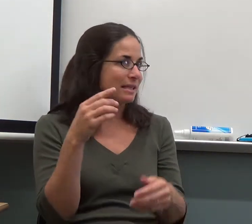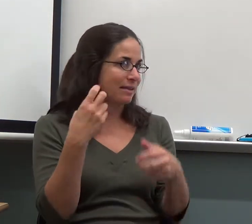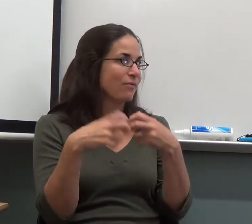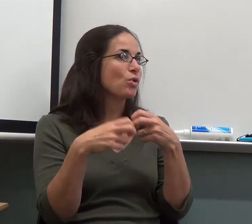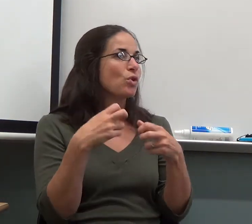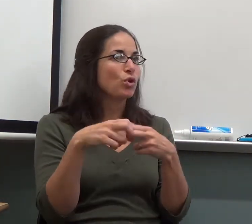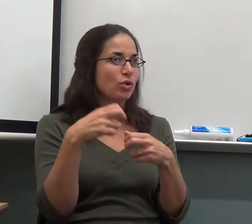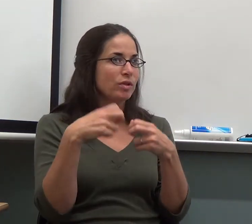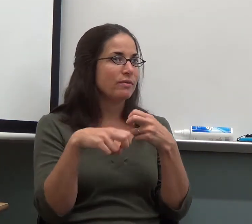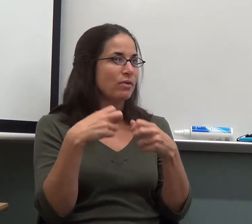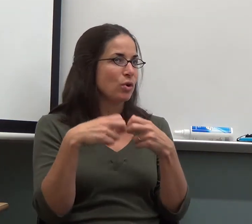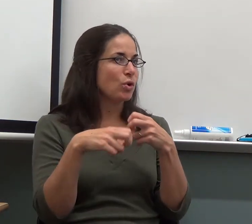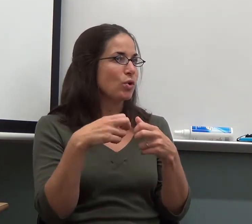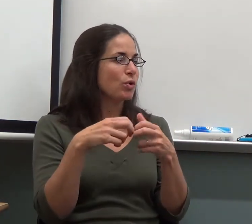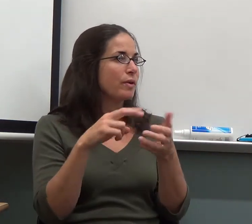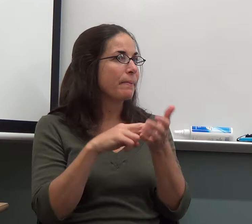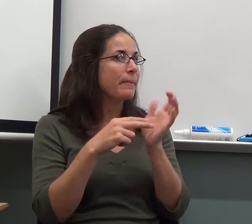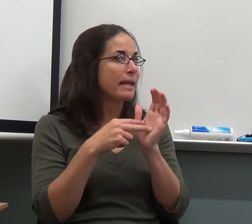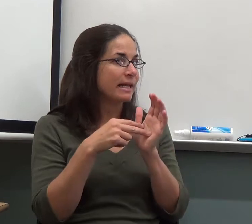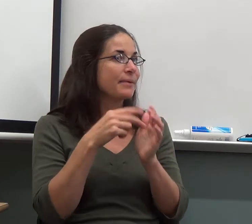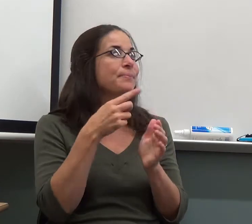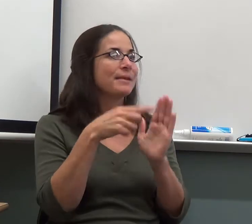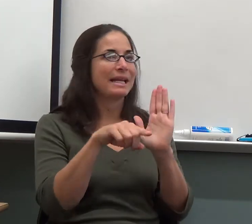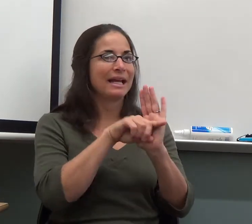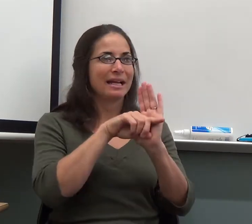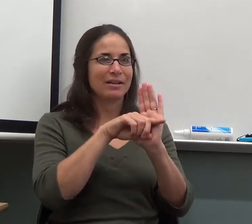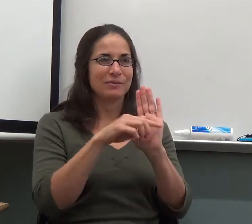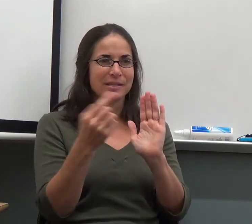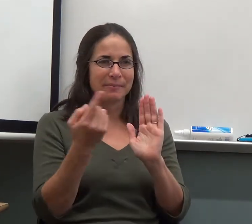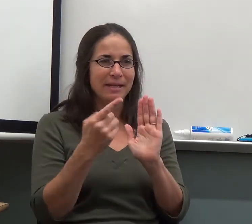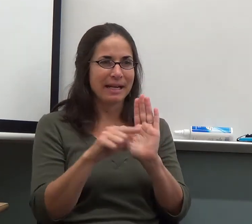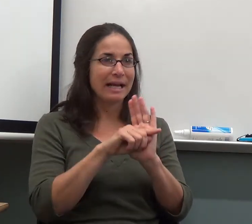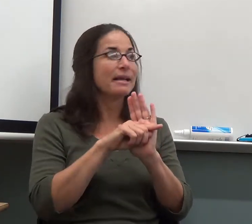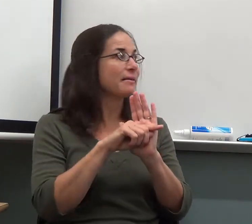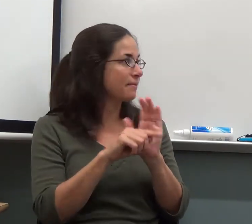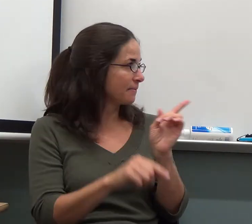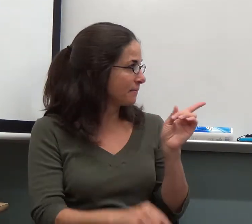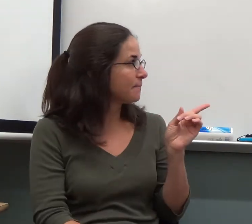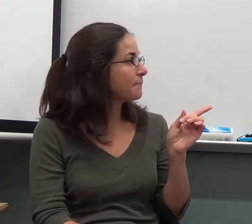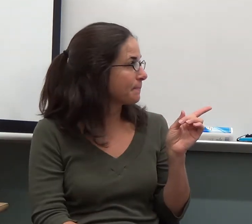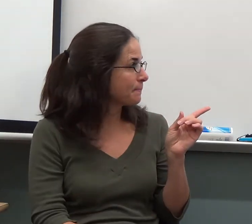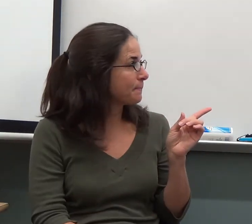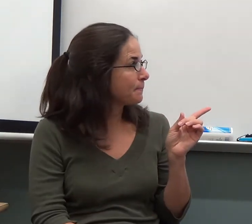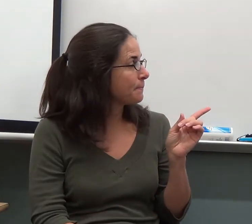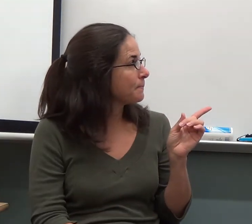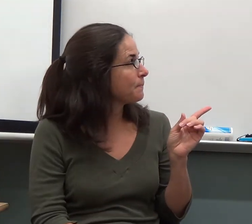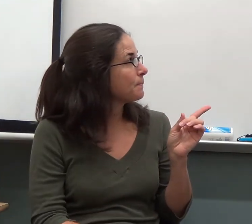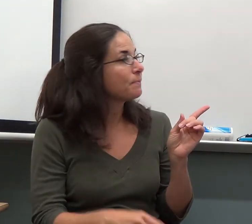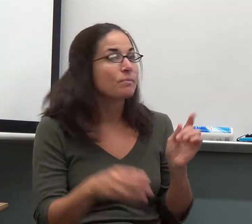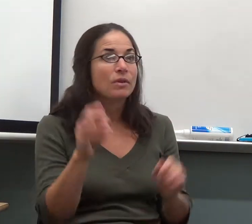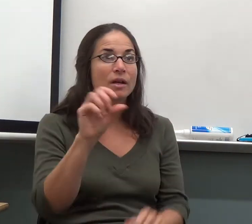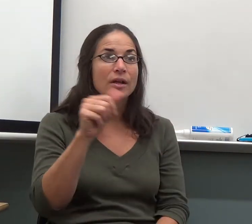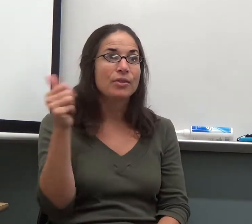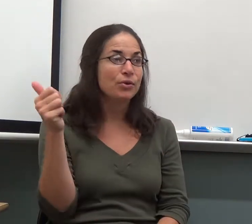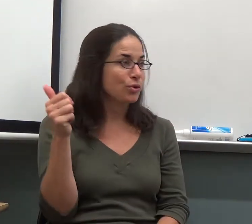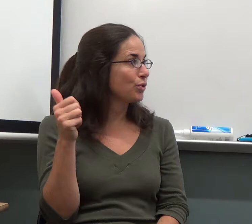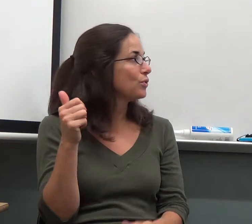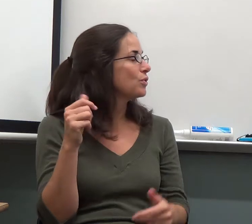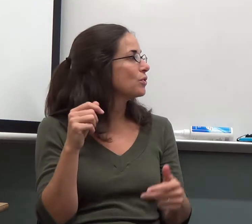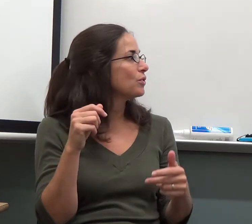which implies that it's a negative thing right here. Negative. And it tells